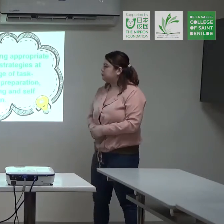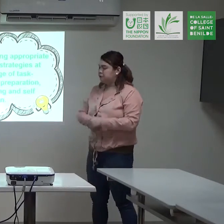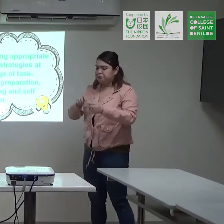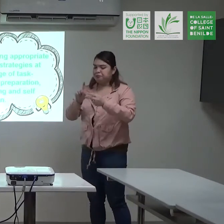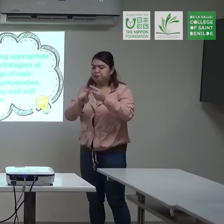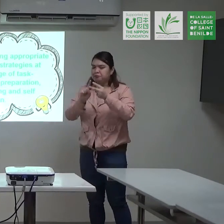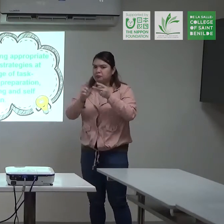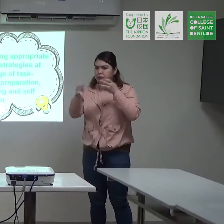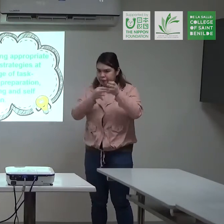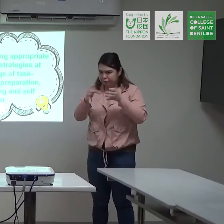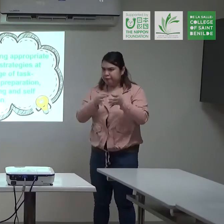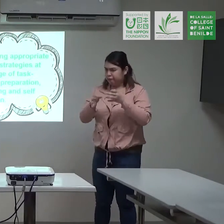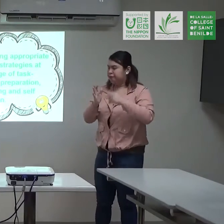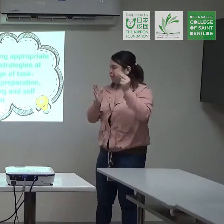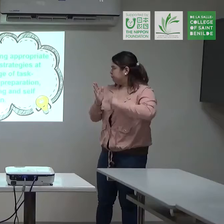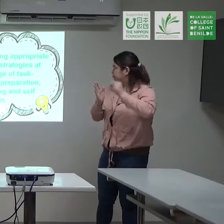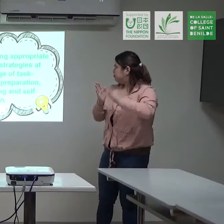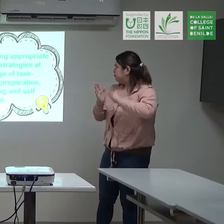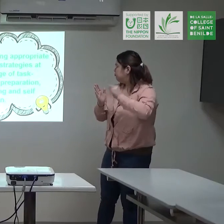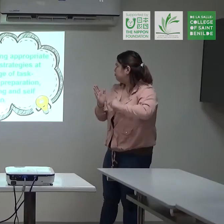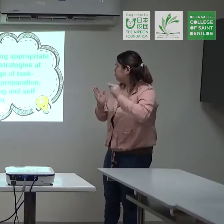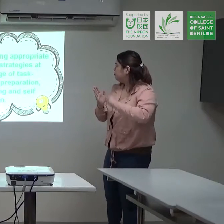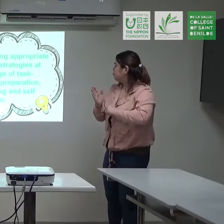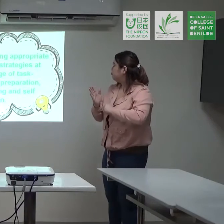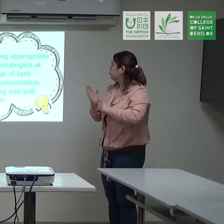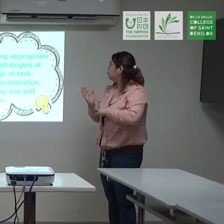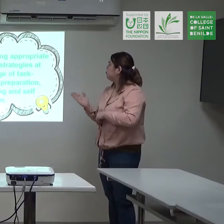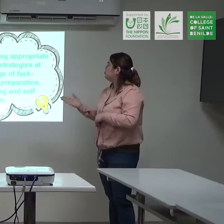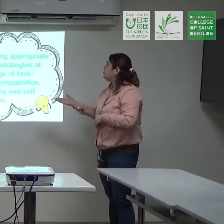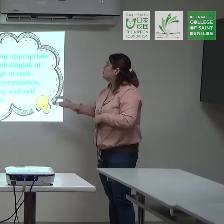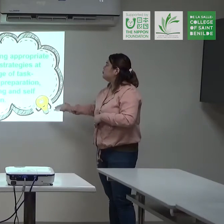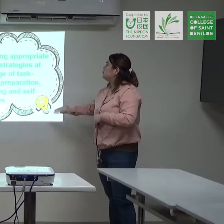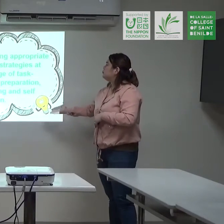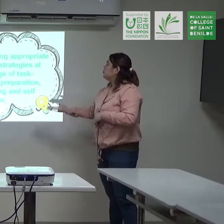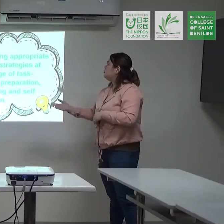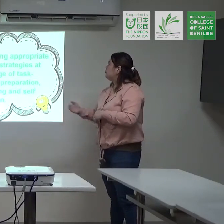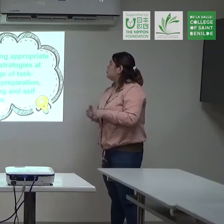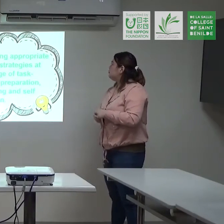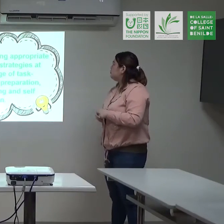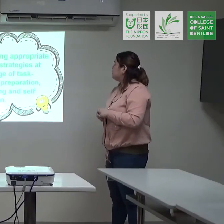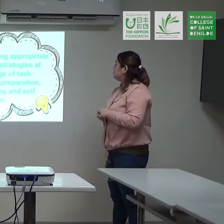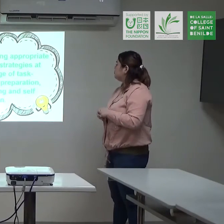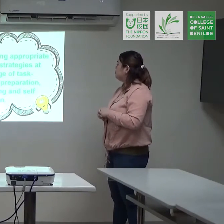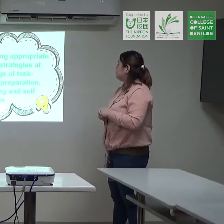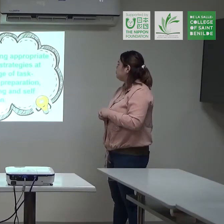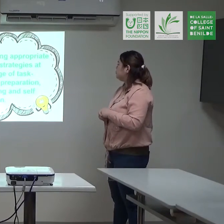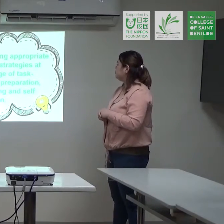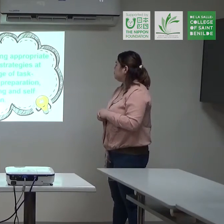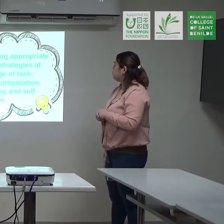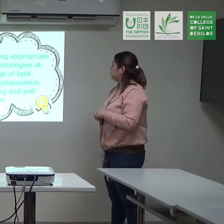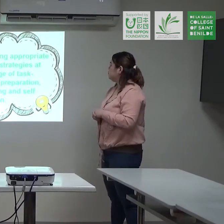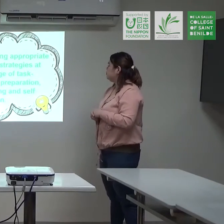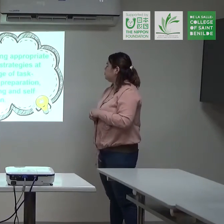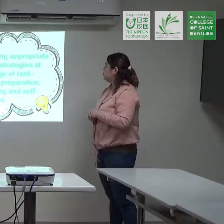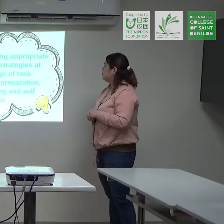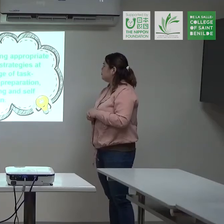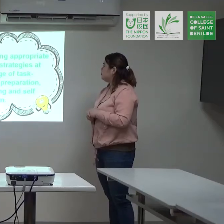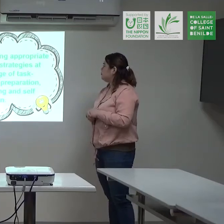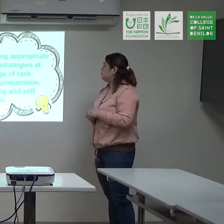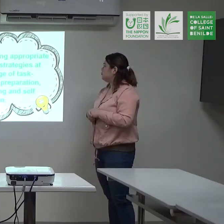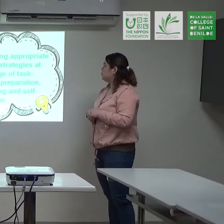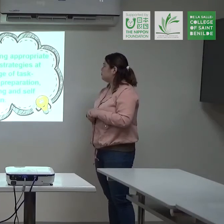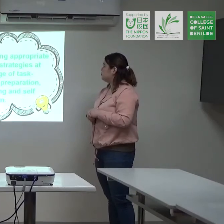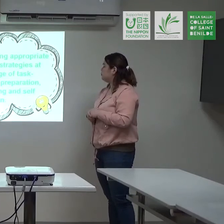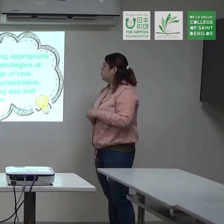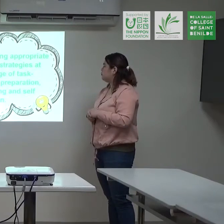Developing appropriate thinking strategies at each stage of the task.